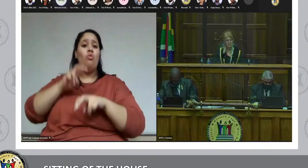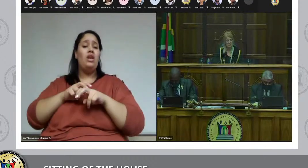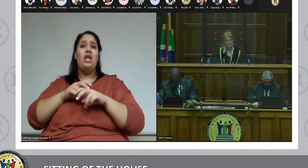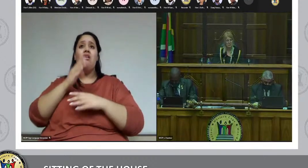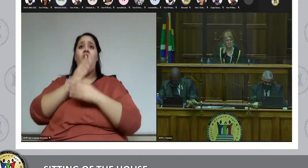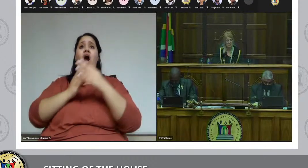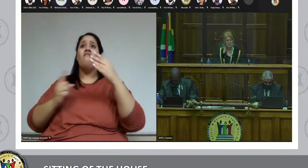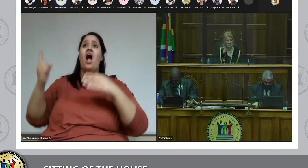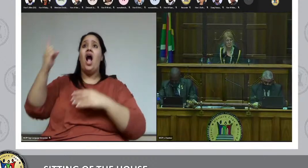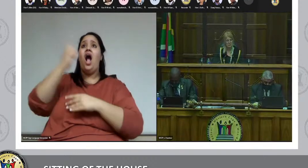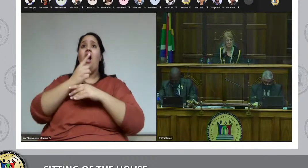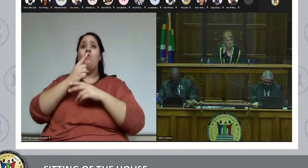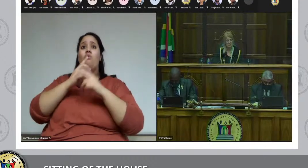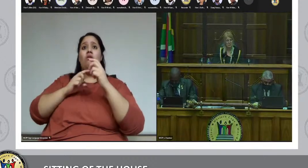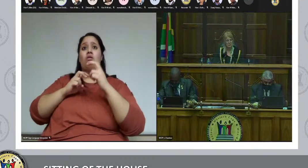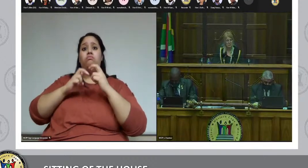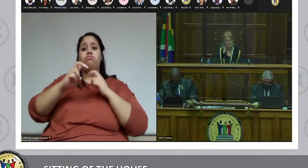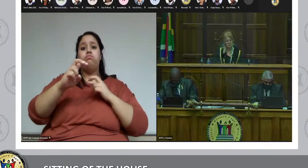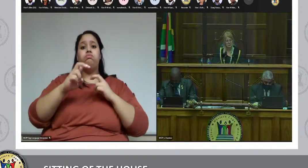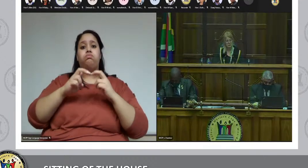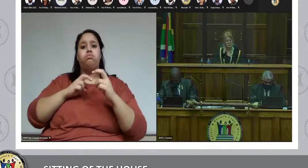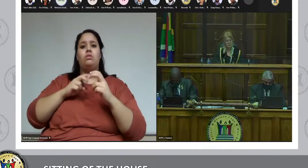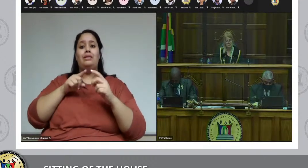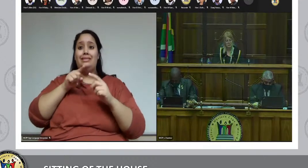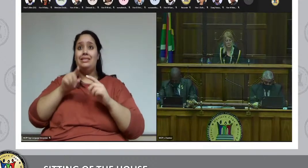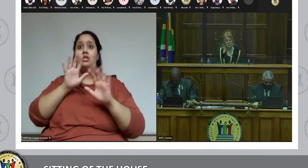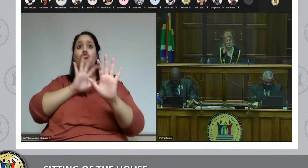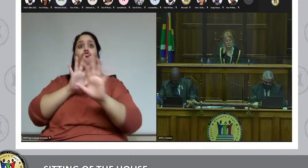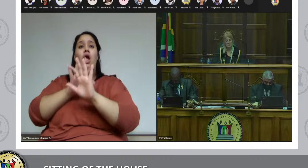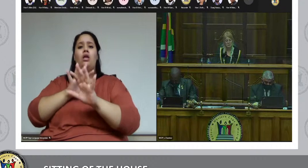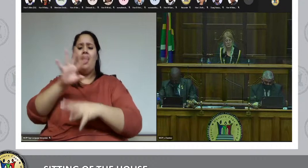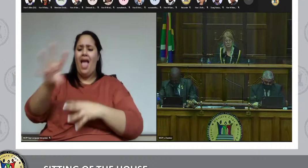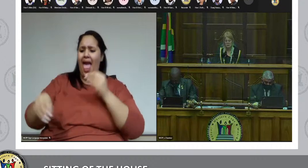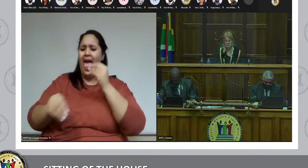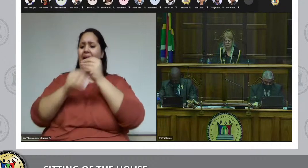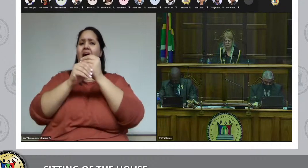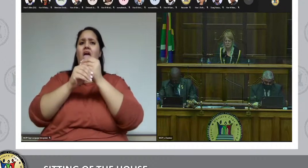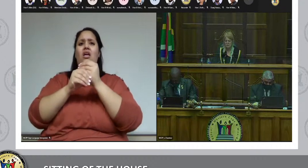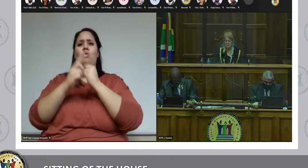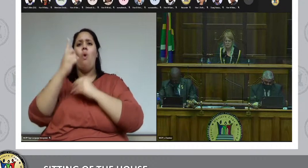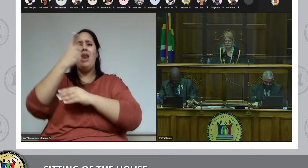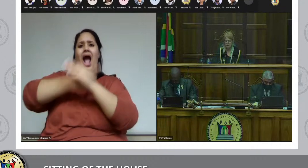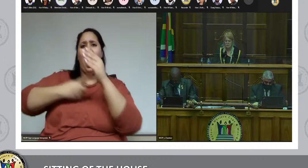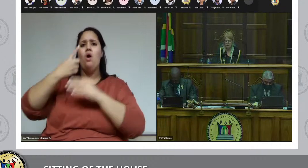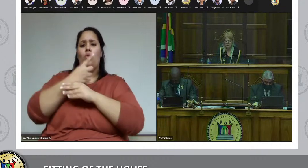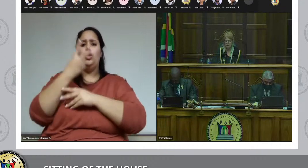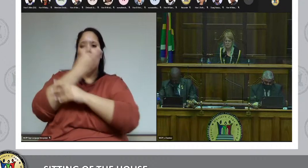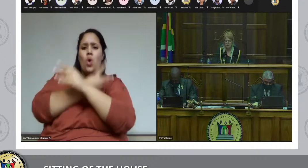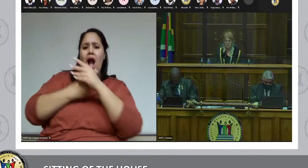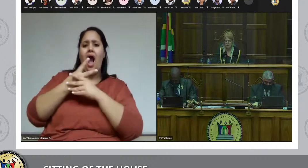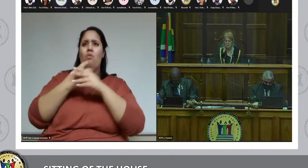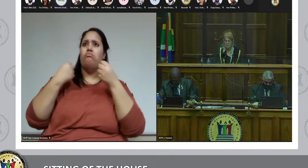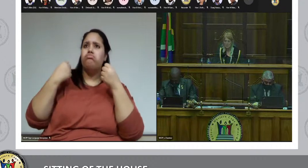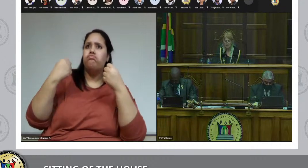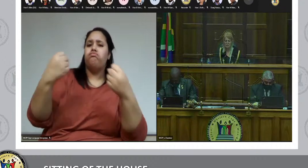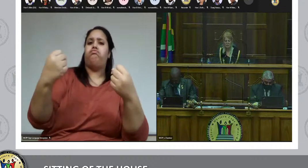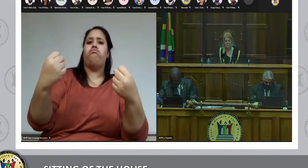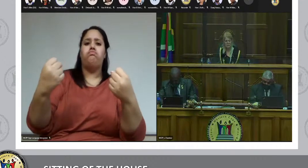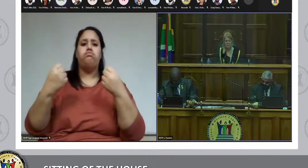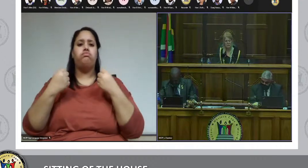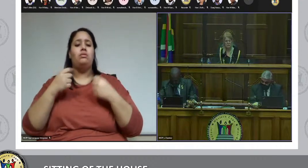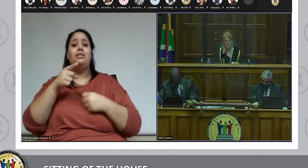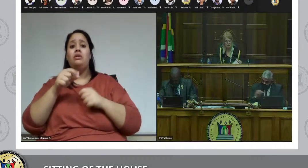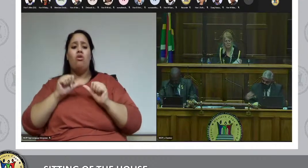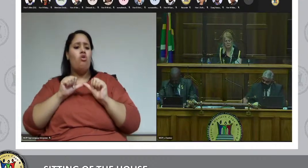home, adds another 1.5 hours or 2 hours to the journey. This cannot continue,